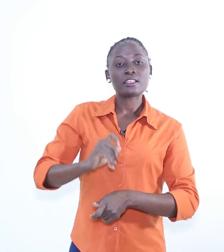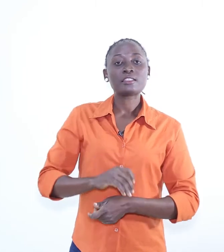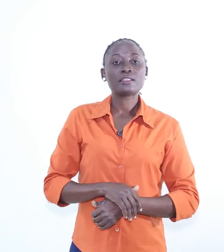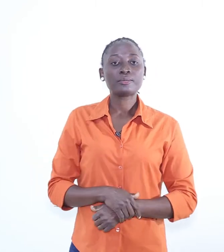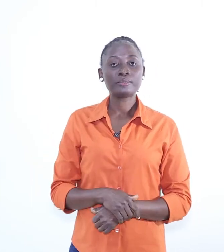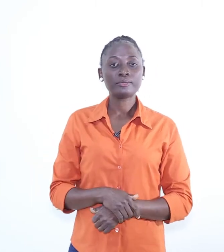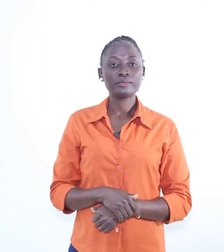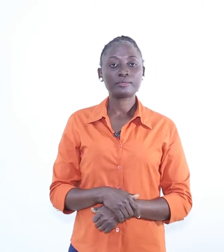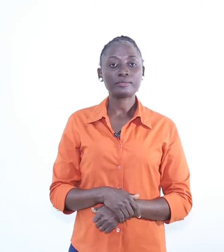August,